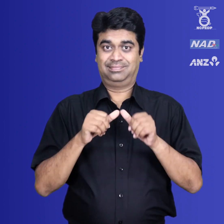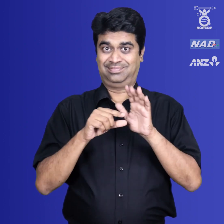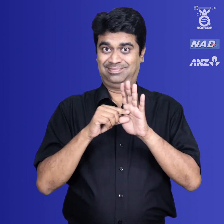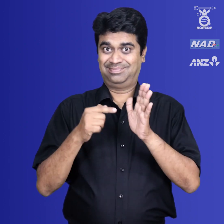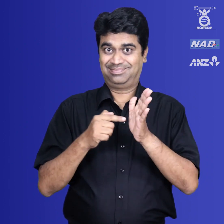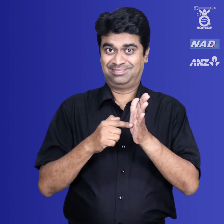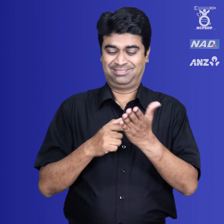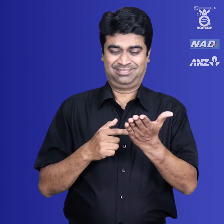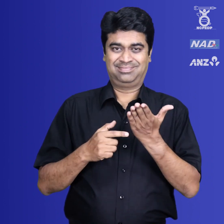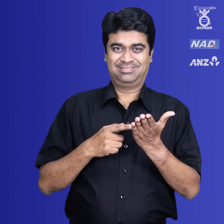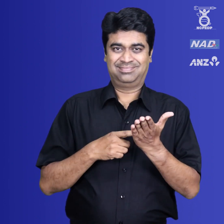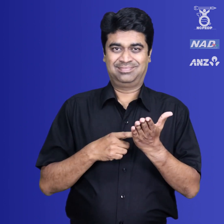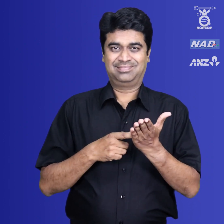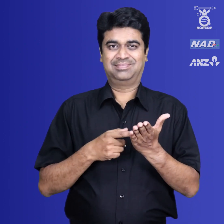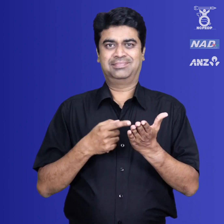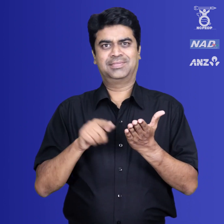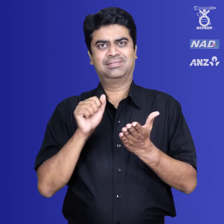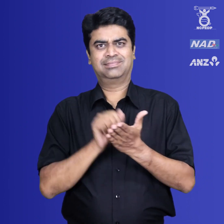Offences and Penalties.